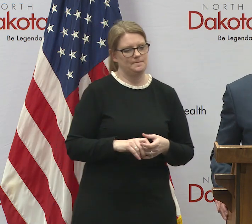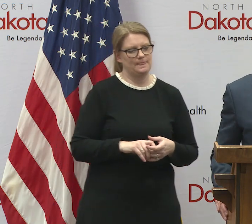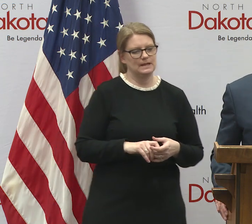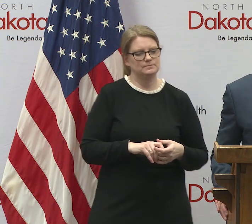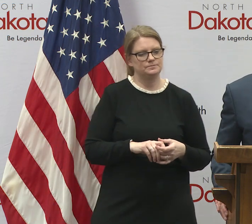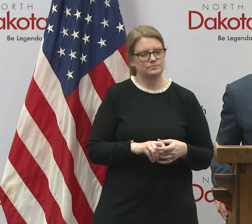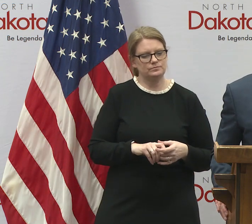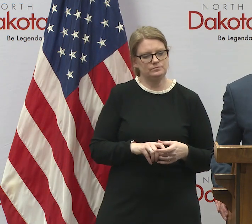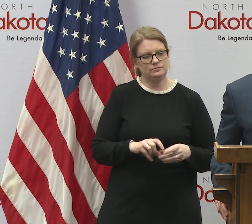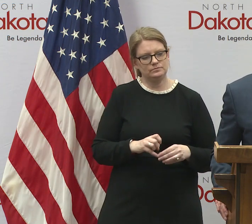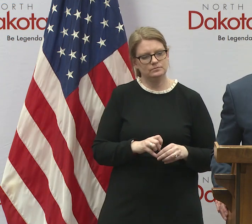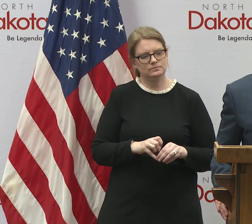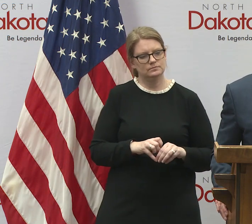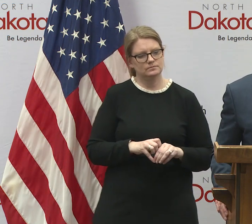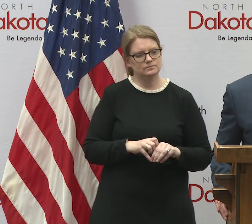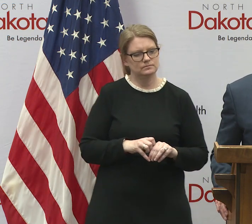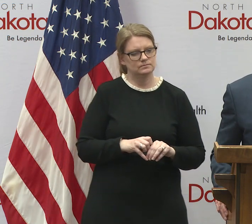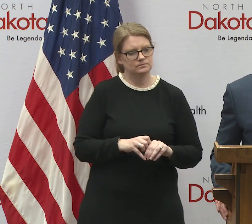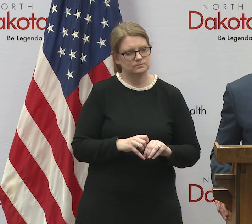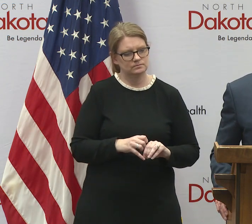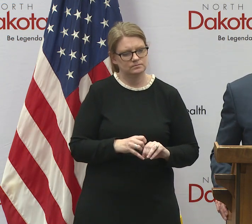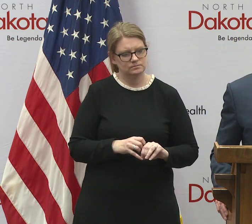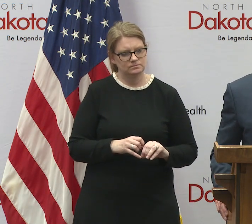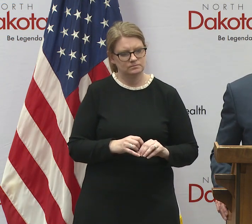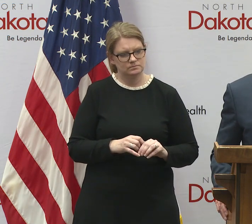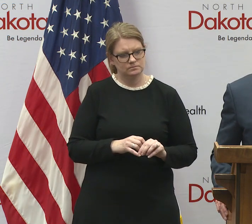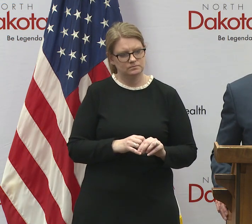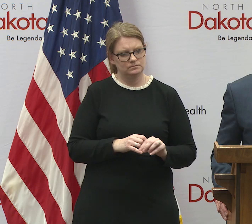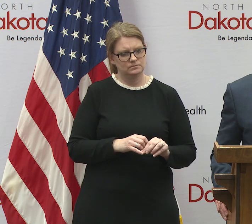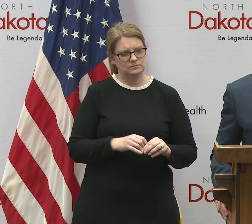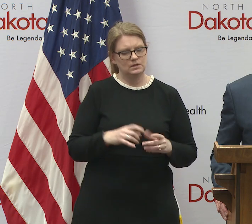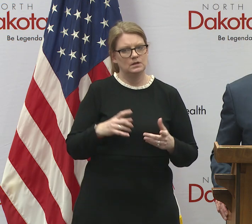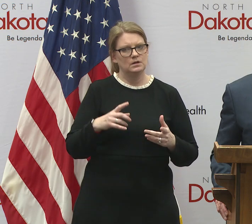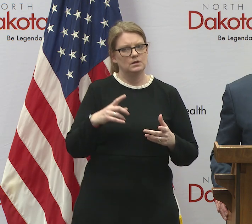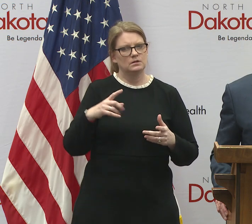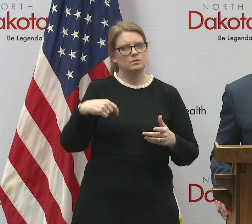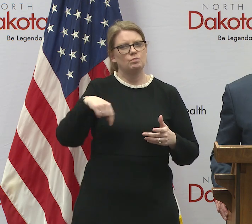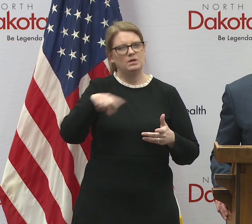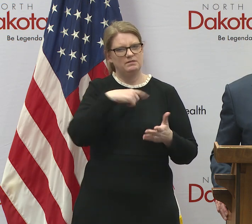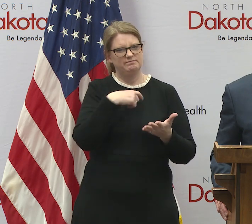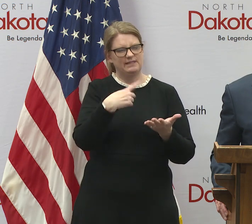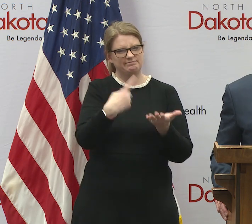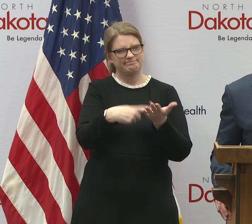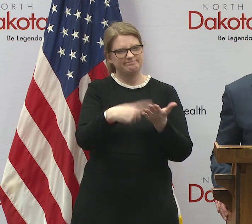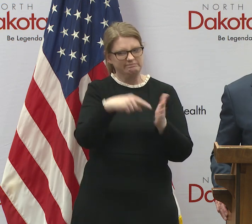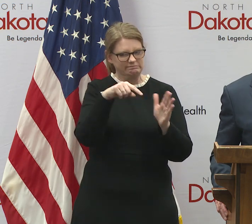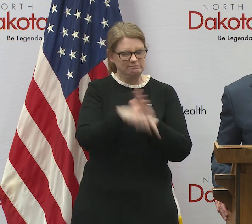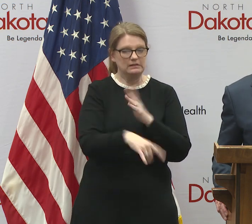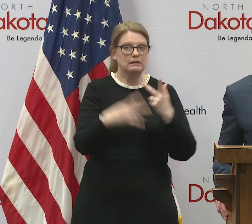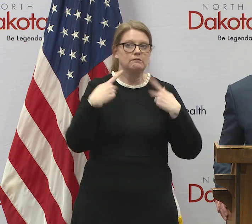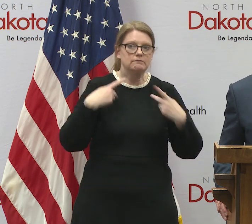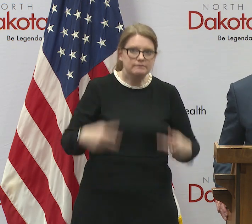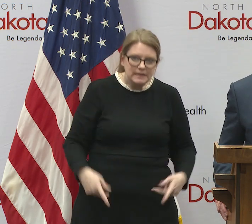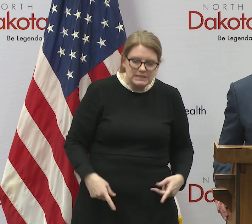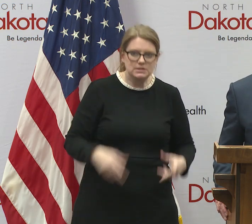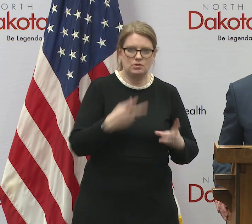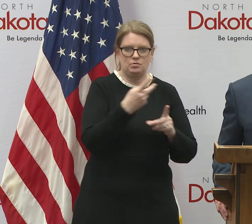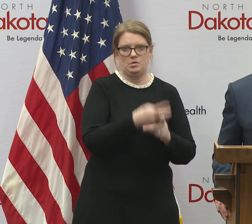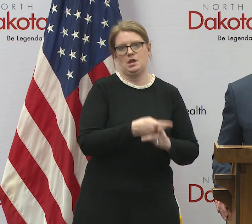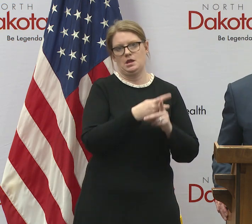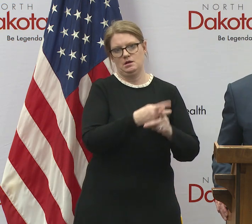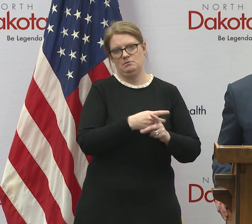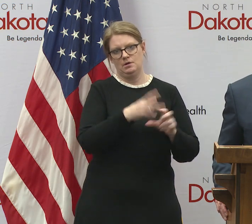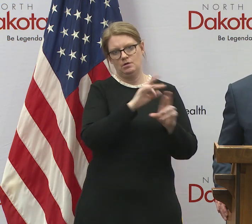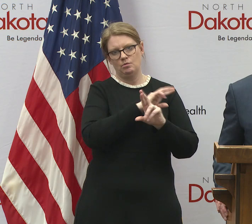We know that we've just spent a time talking about physical care and the physical care needed to be ready to deal